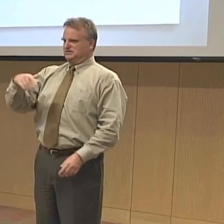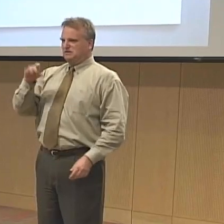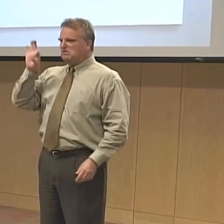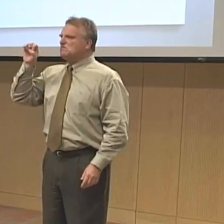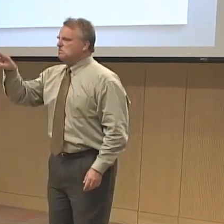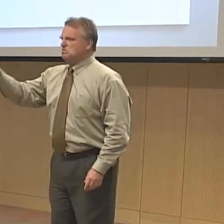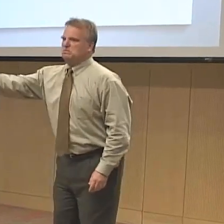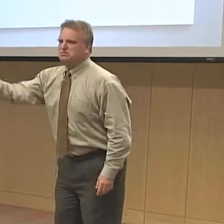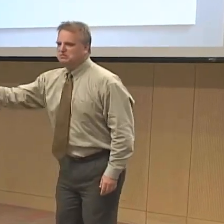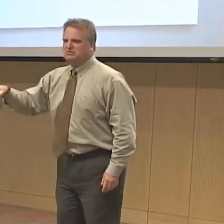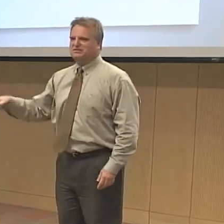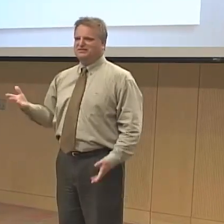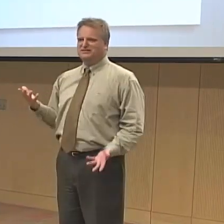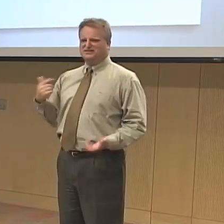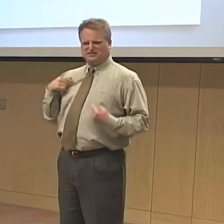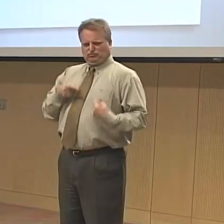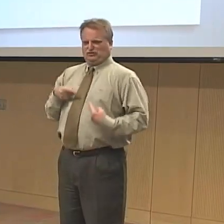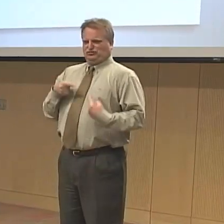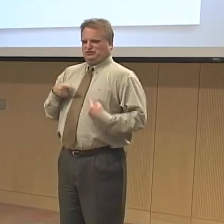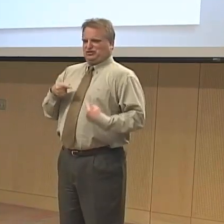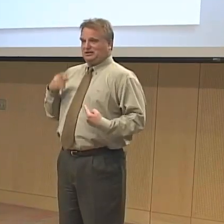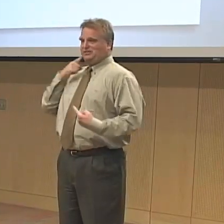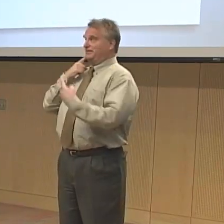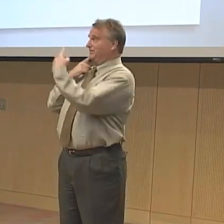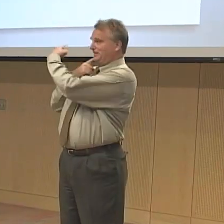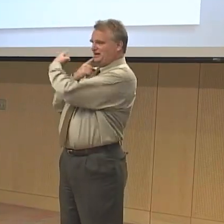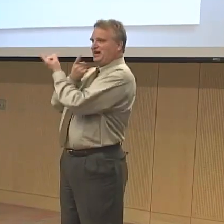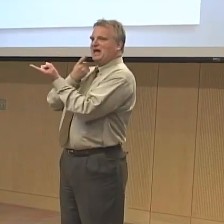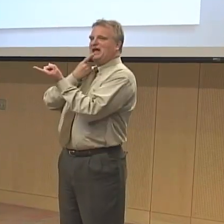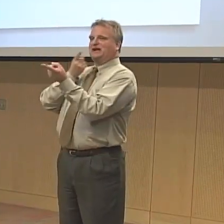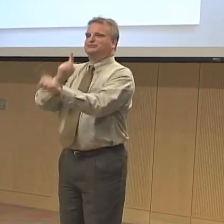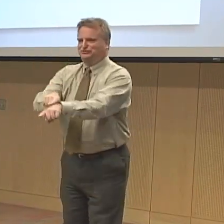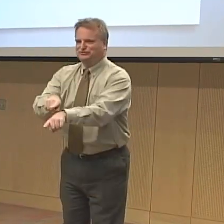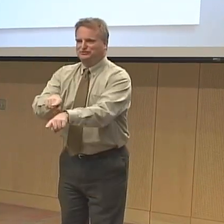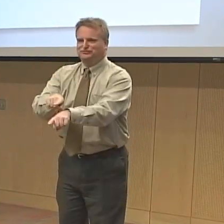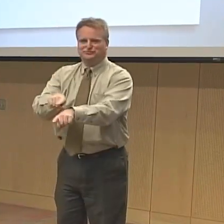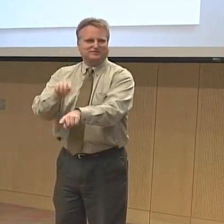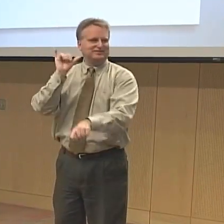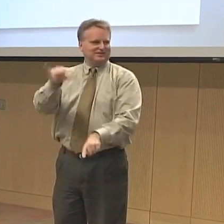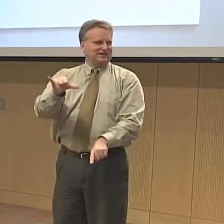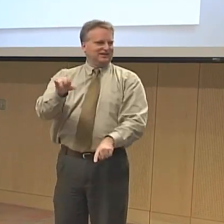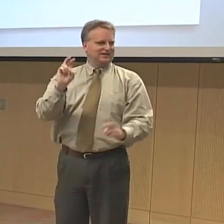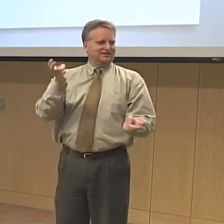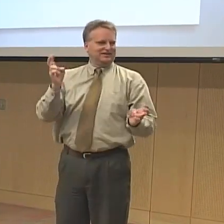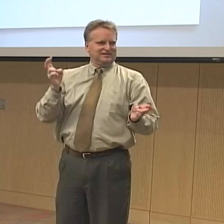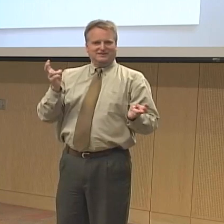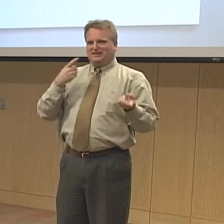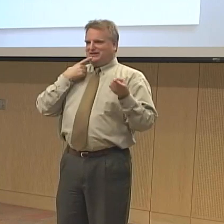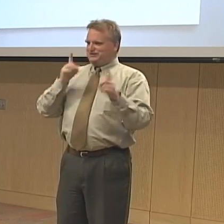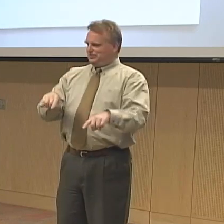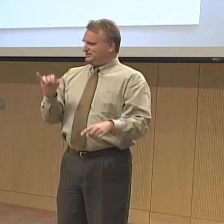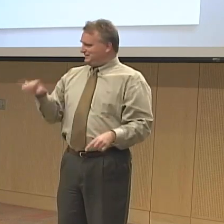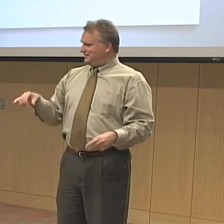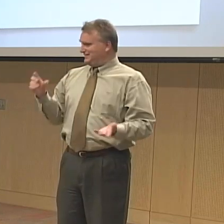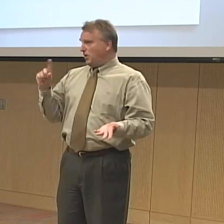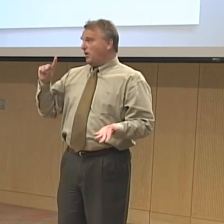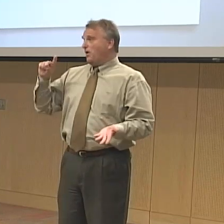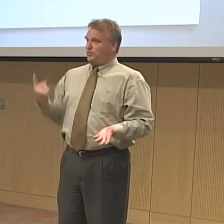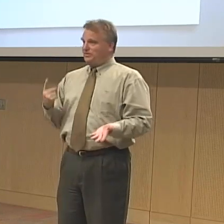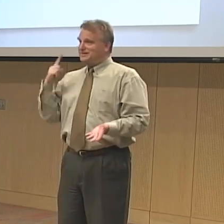over again. It's those few over there. This helps answer that question, who's a member of the culture.